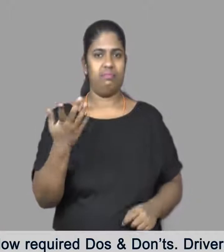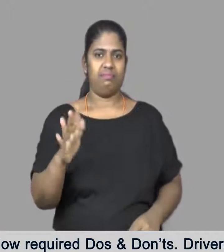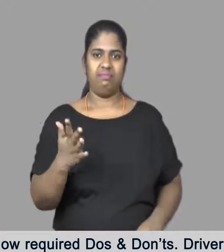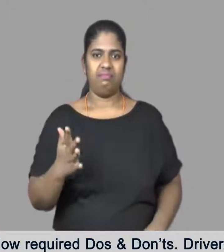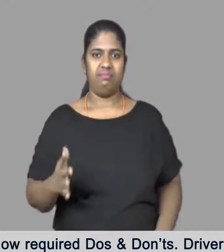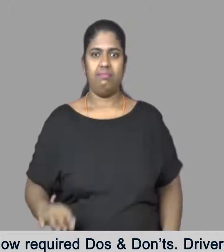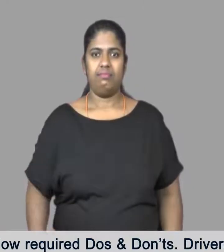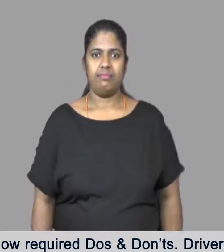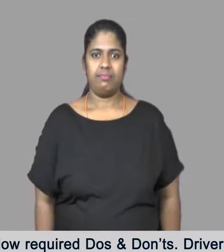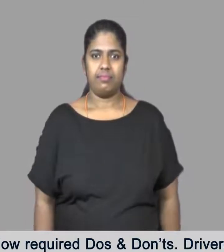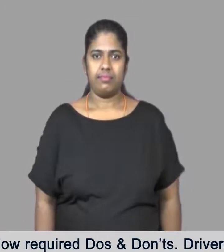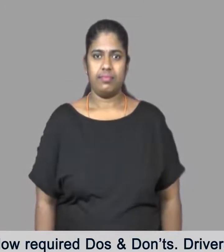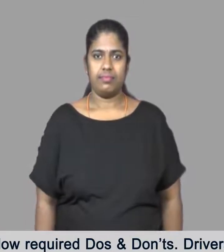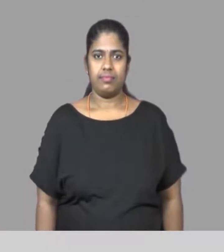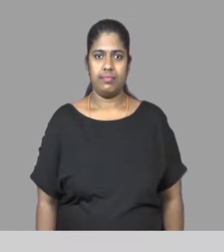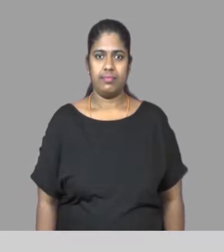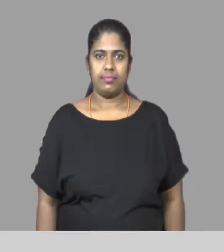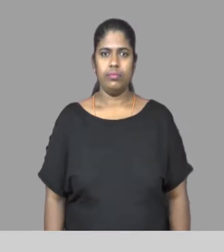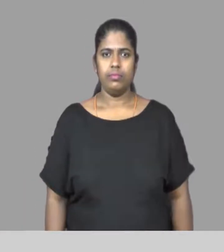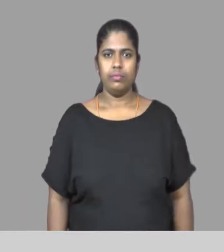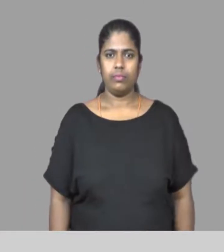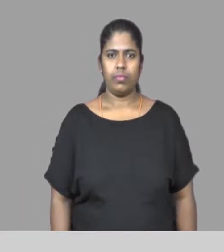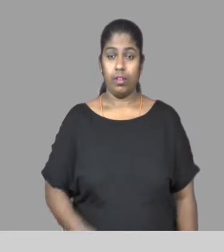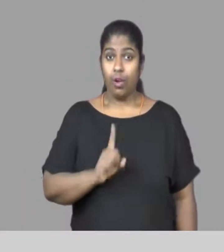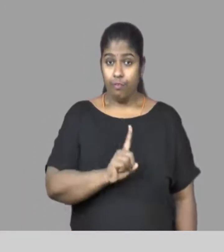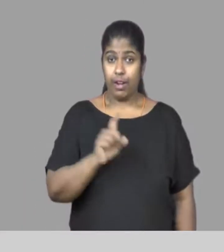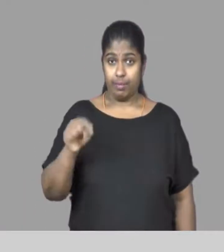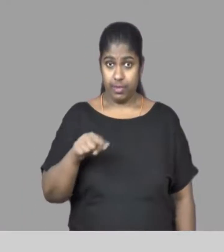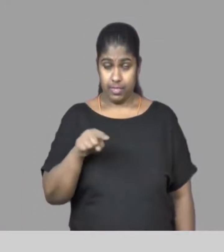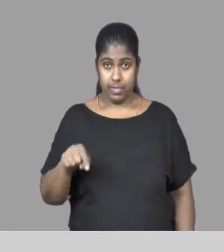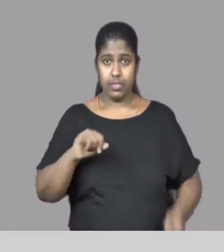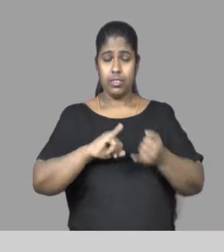not to be allowed to drive vehicles.